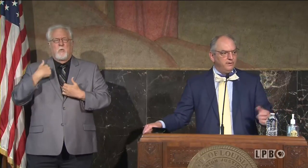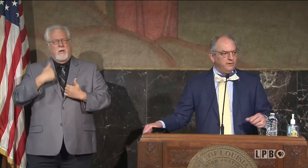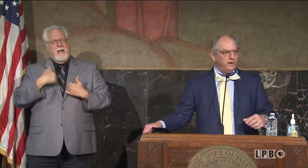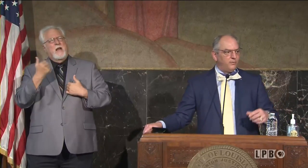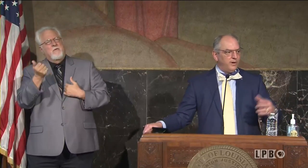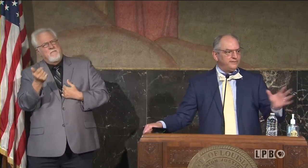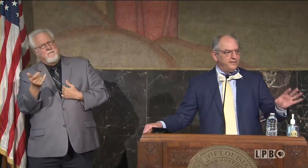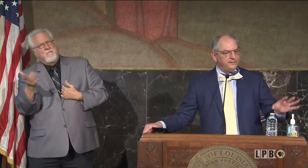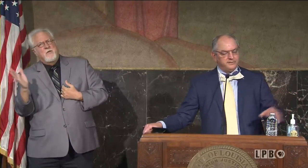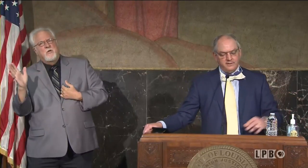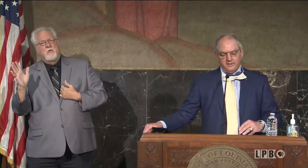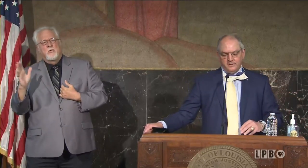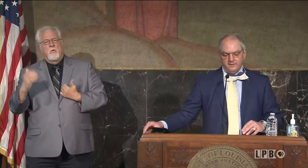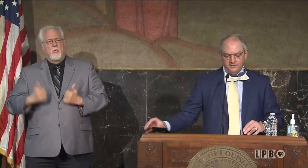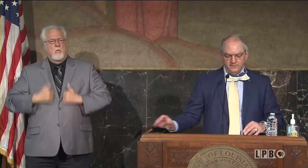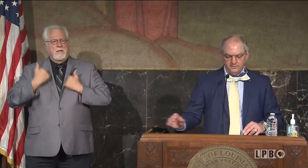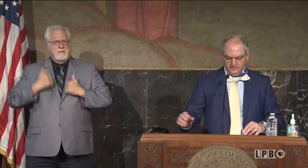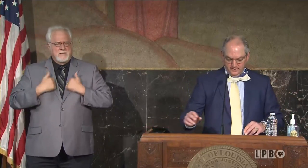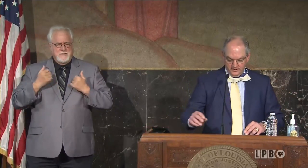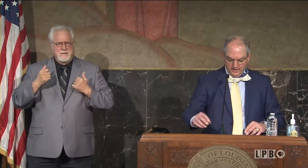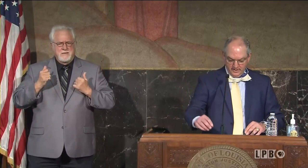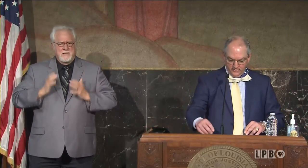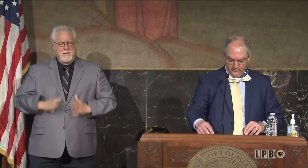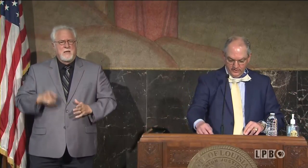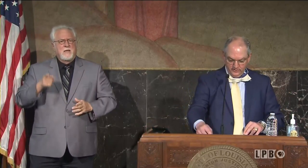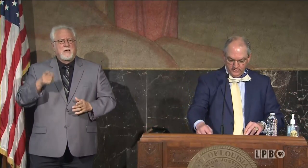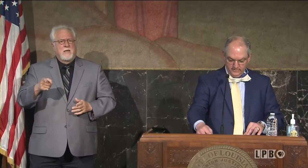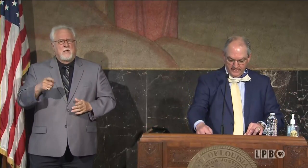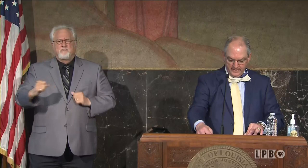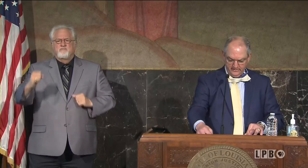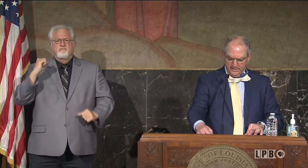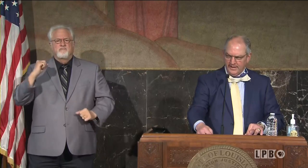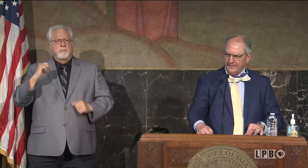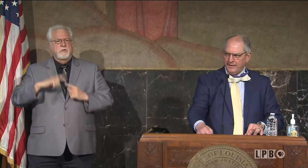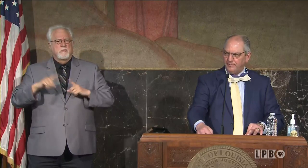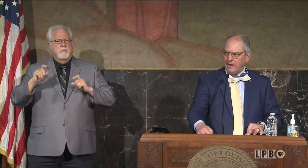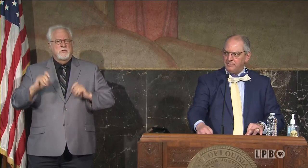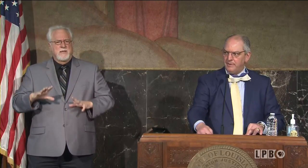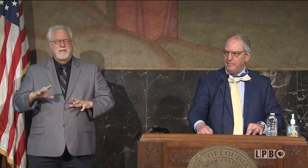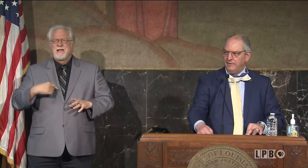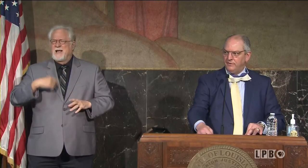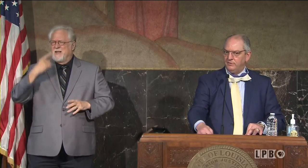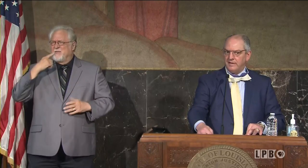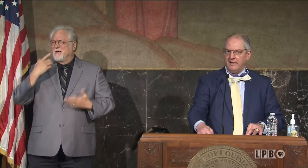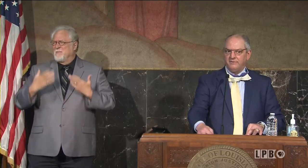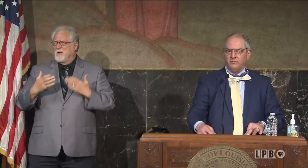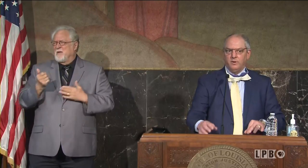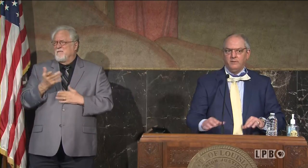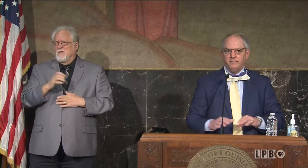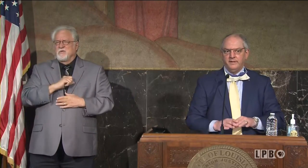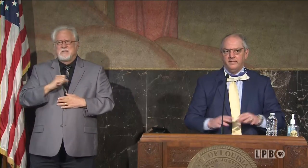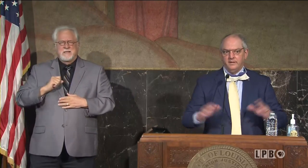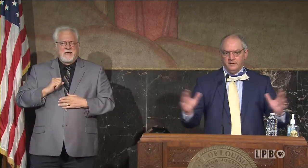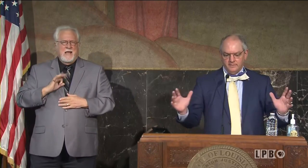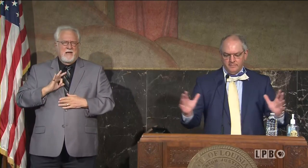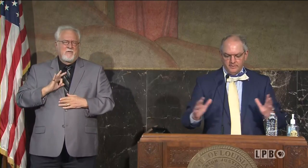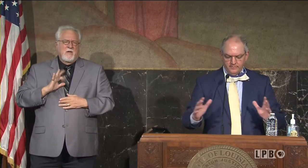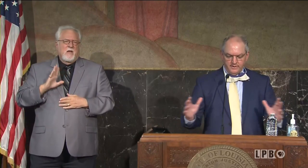few residents who refused to be tested, and I think perhaps maybe a few staff as well,